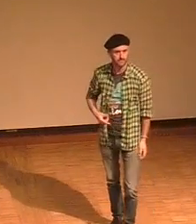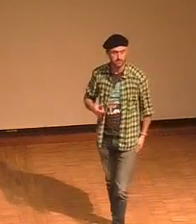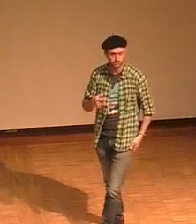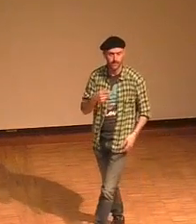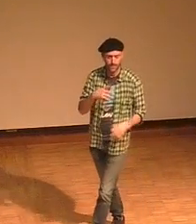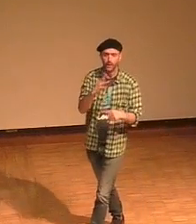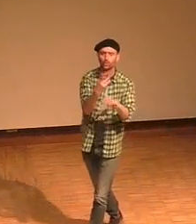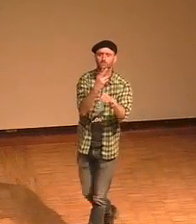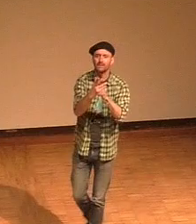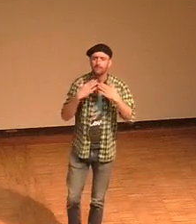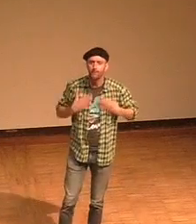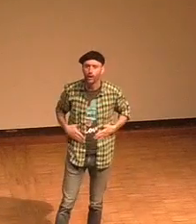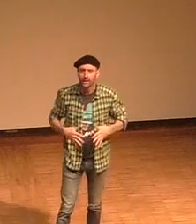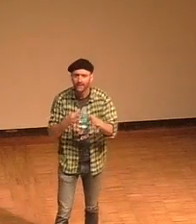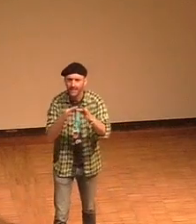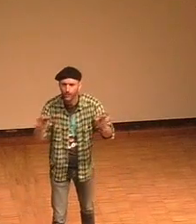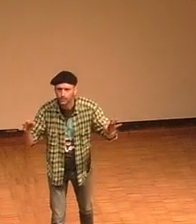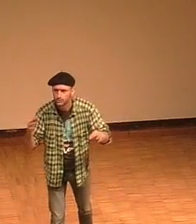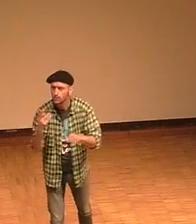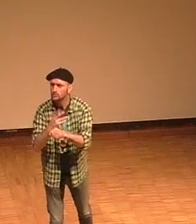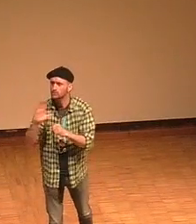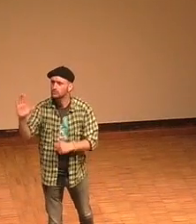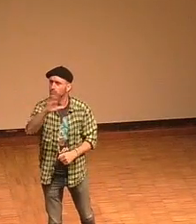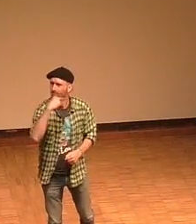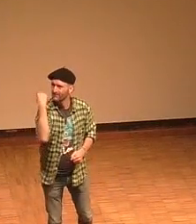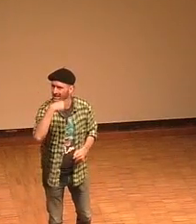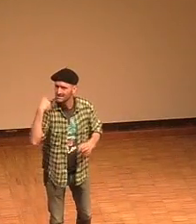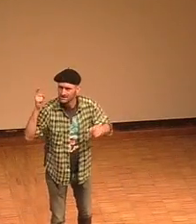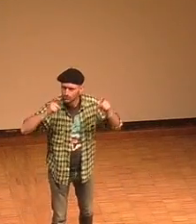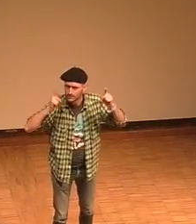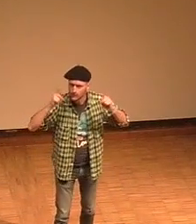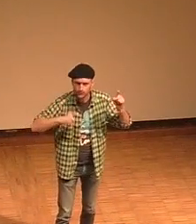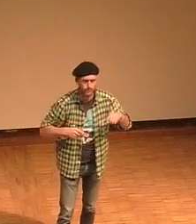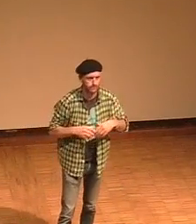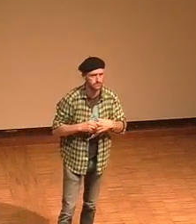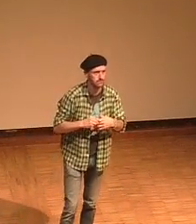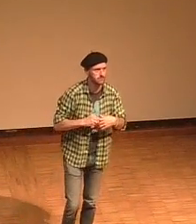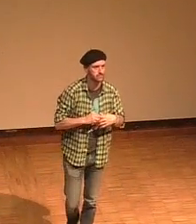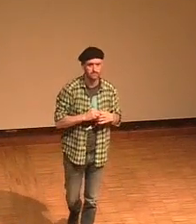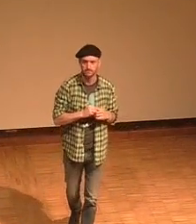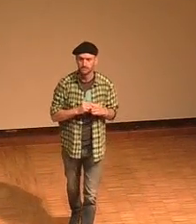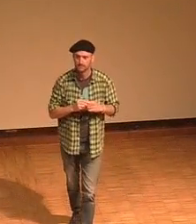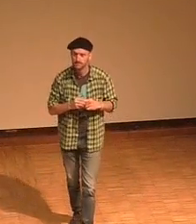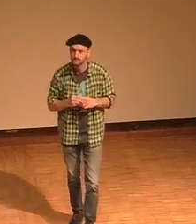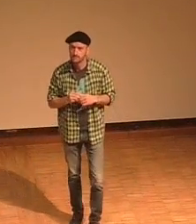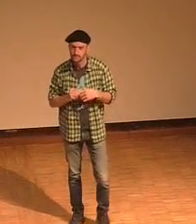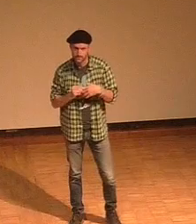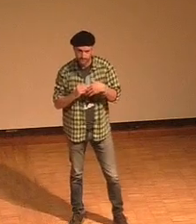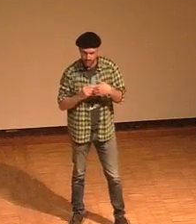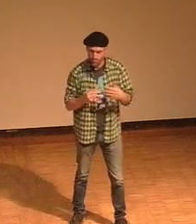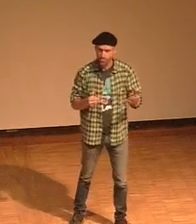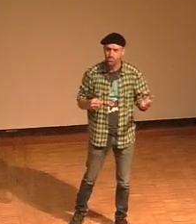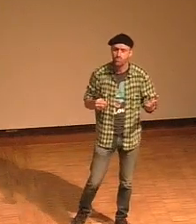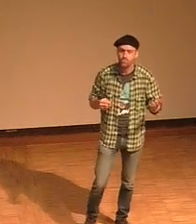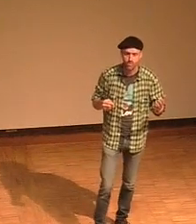you react to the environment, and you use your body language, you use your facial expressions to show that.